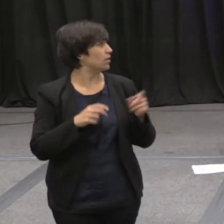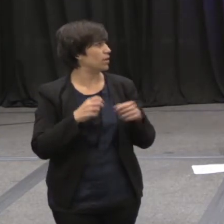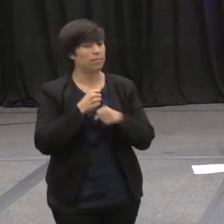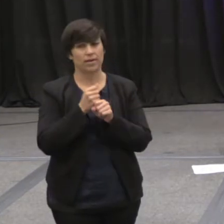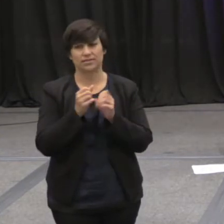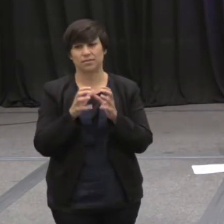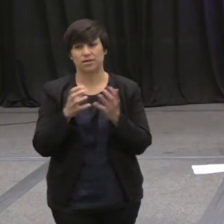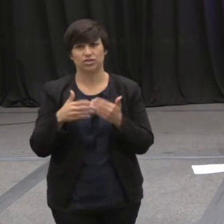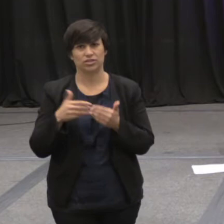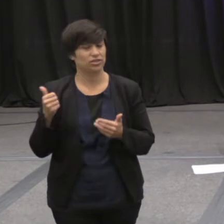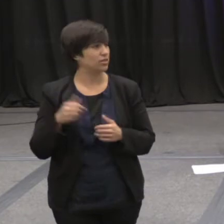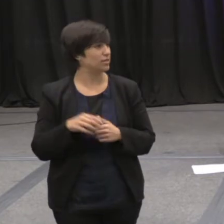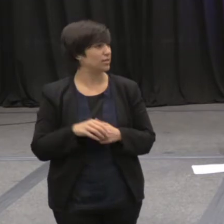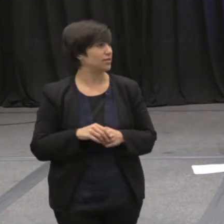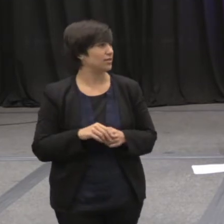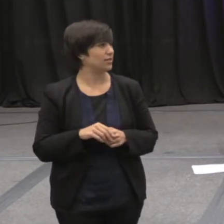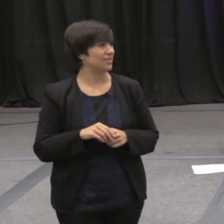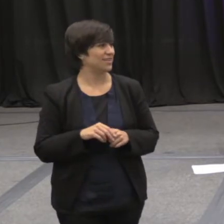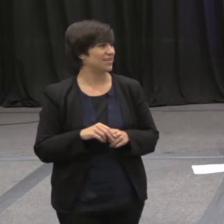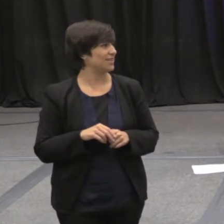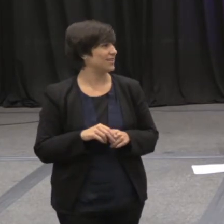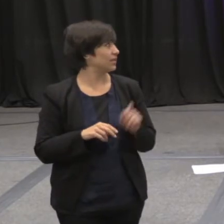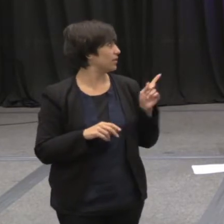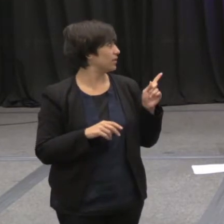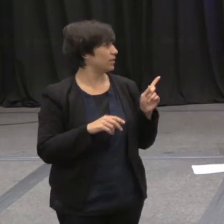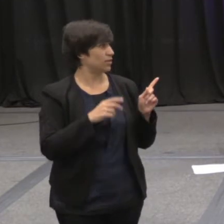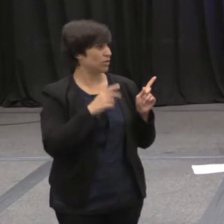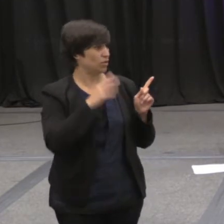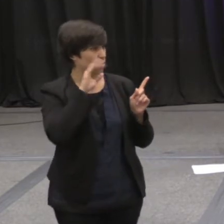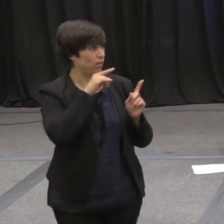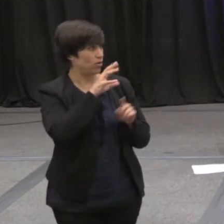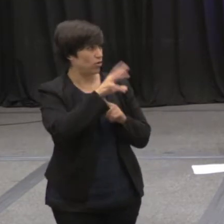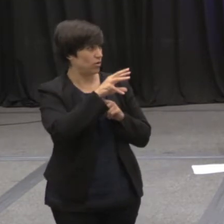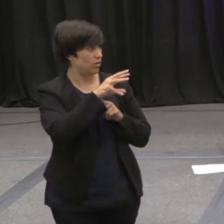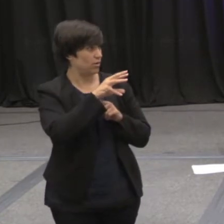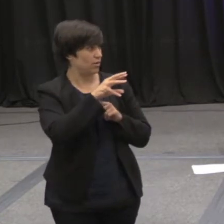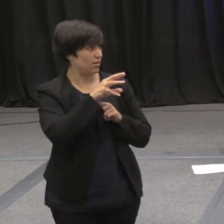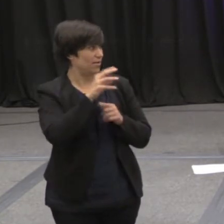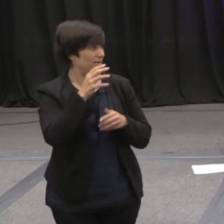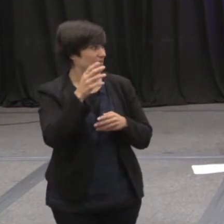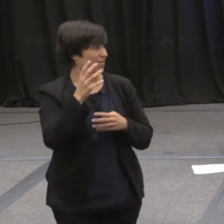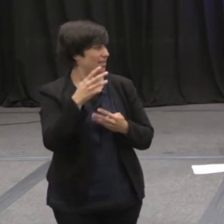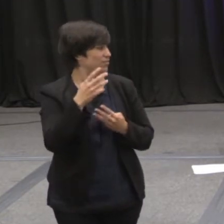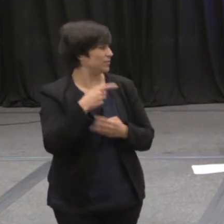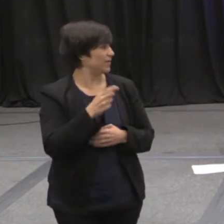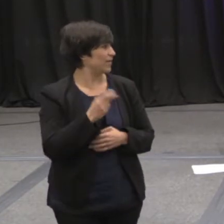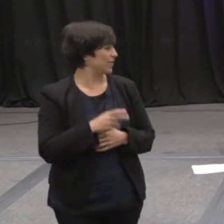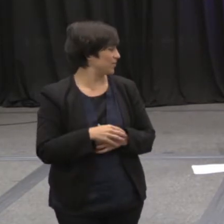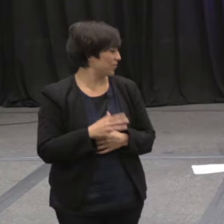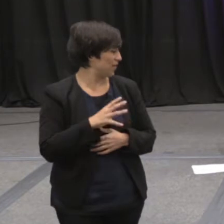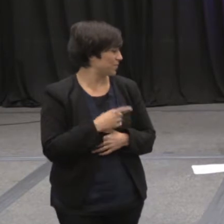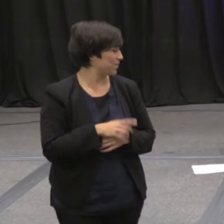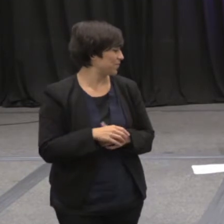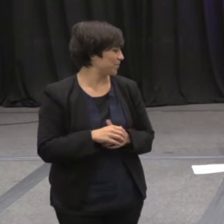much, much easier. You're being live streamed. Do you know that? Is it okay with you? Oh, okay.